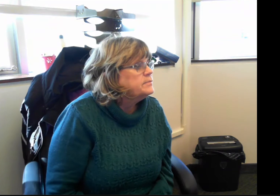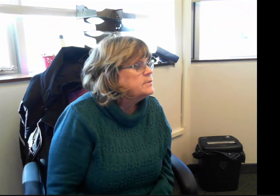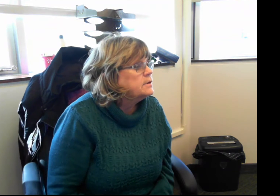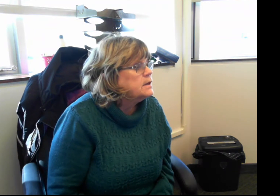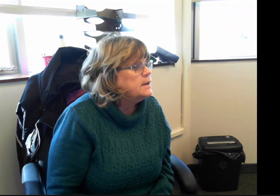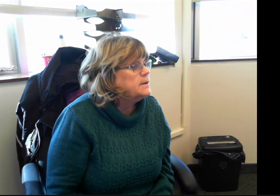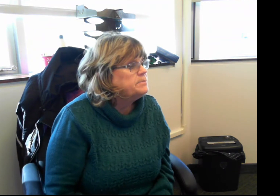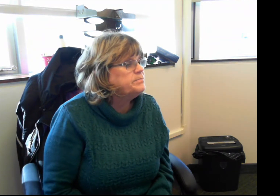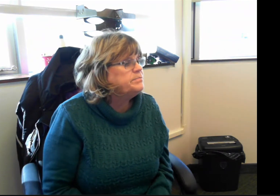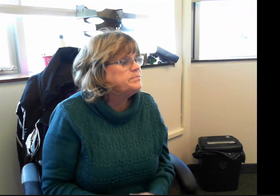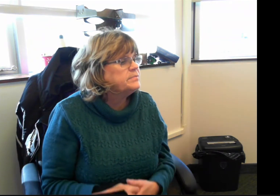Okay.